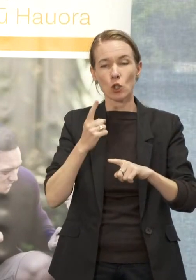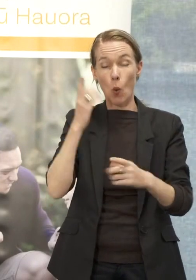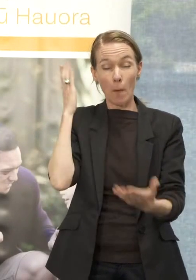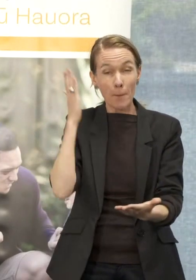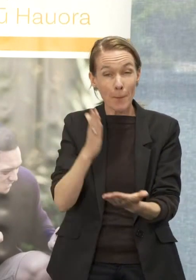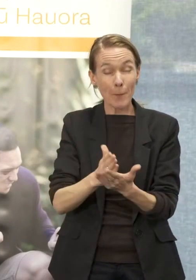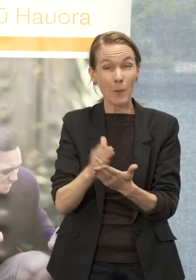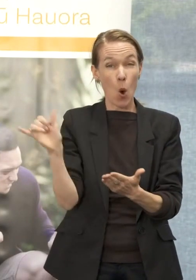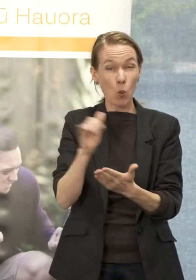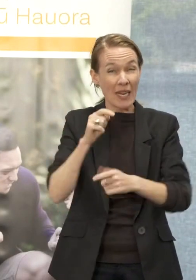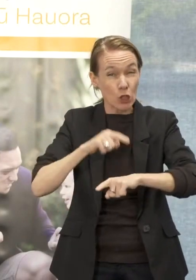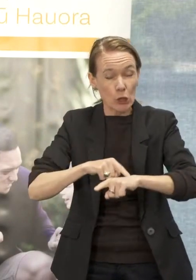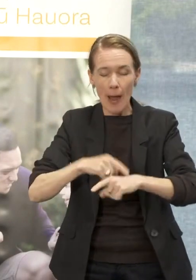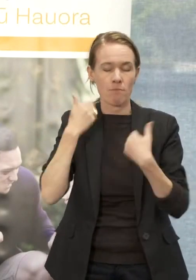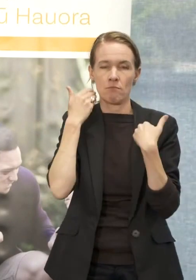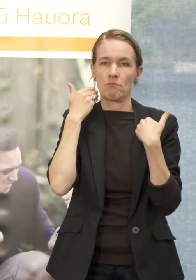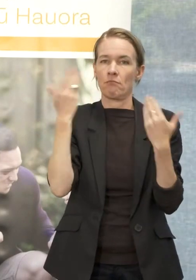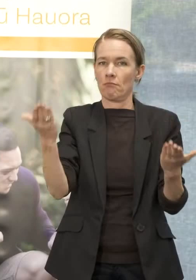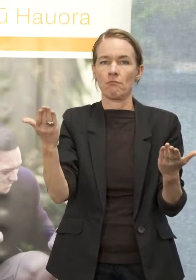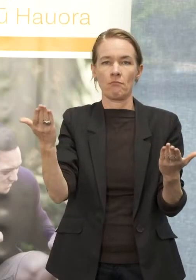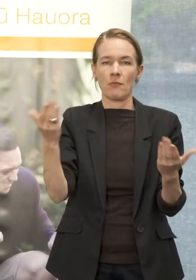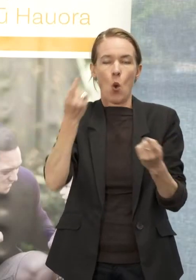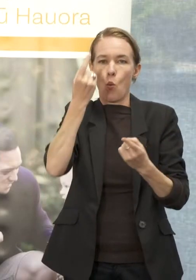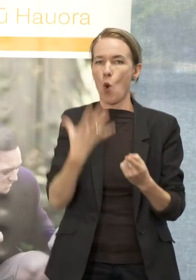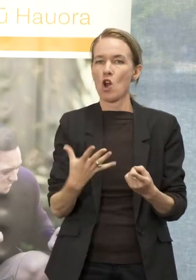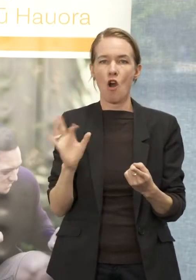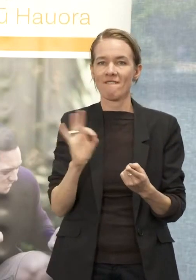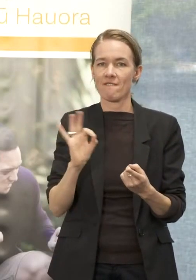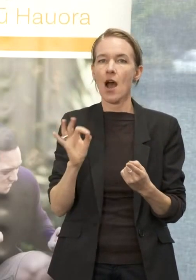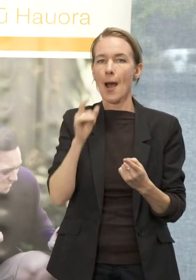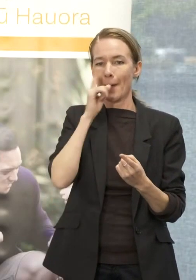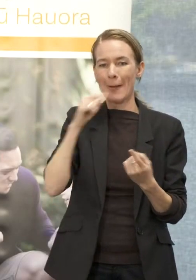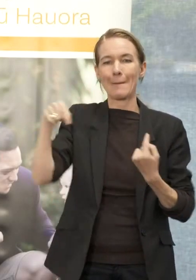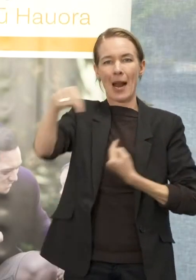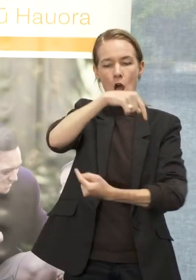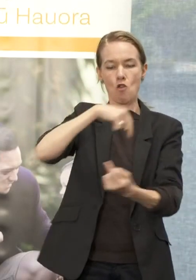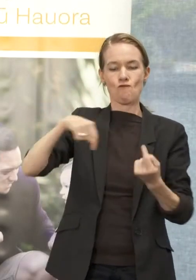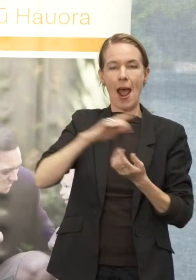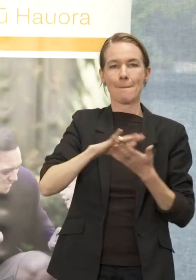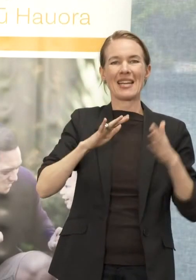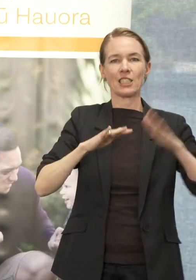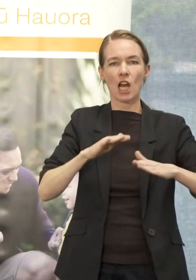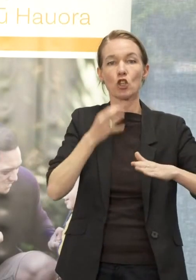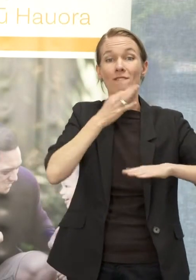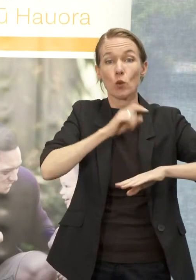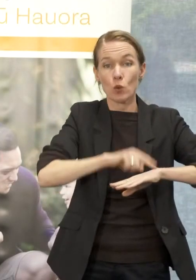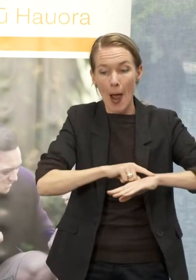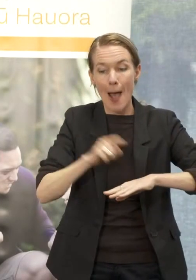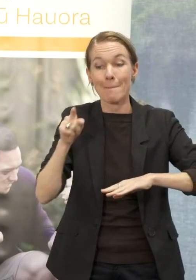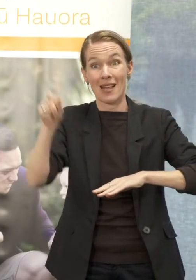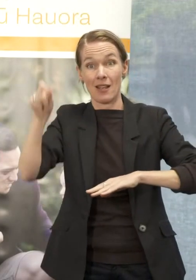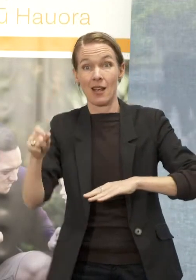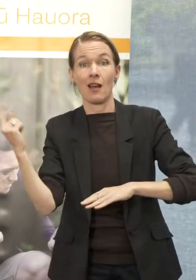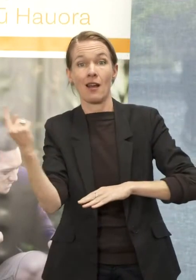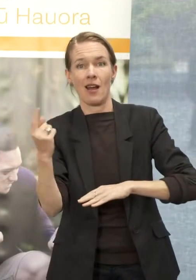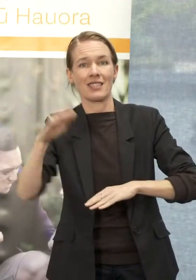be precise. It wasn't a one-off event. We can't be precise, but certainly we have evidence from the footage